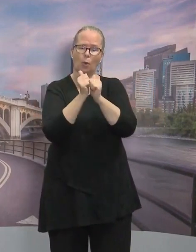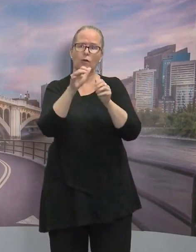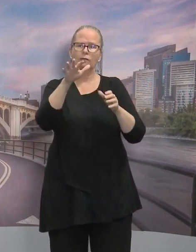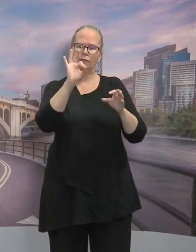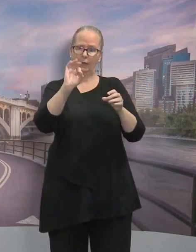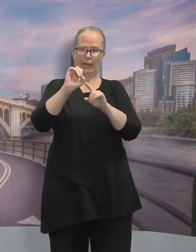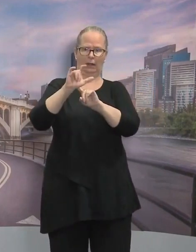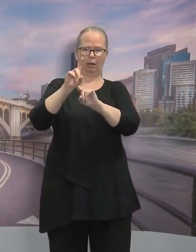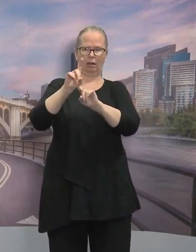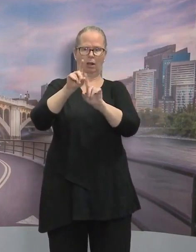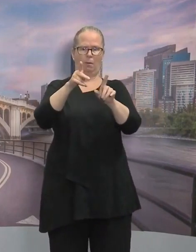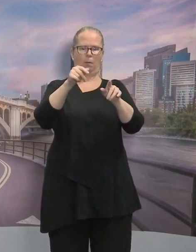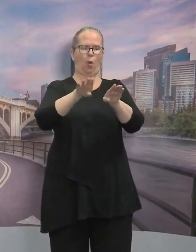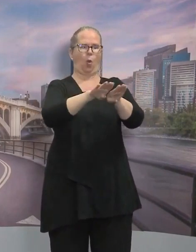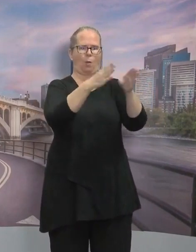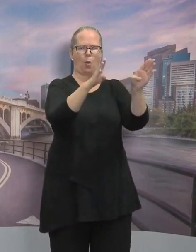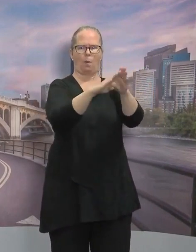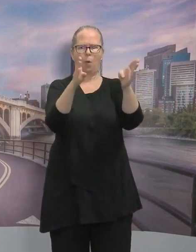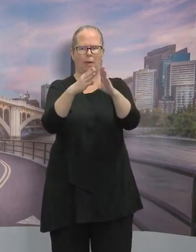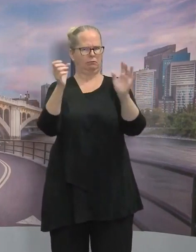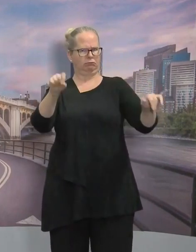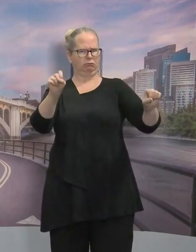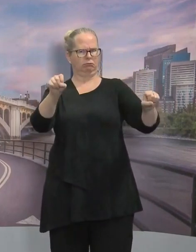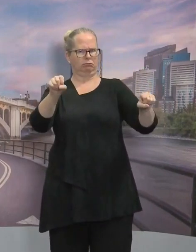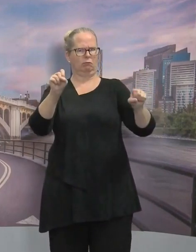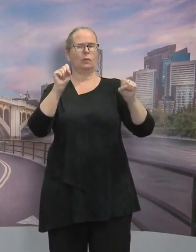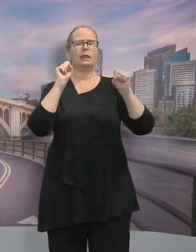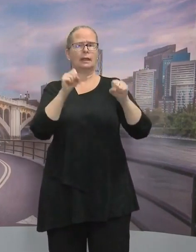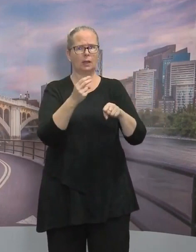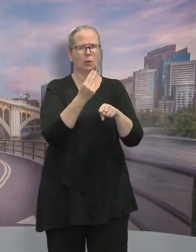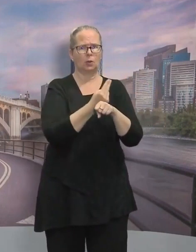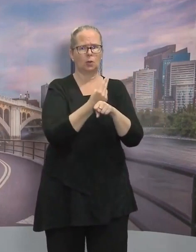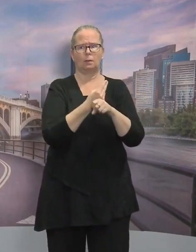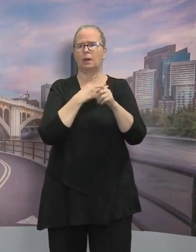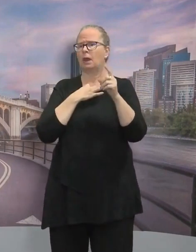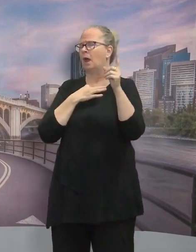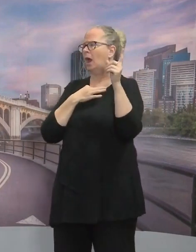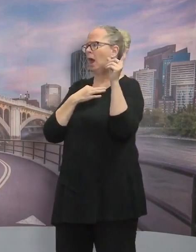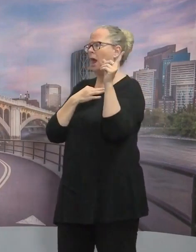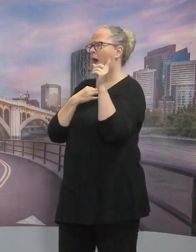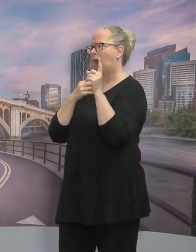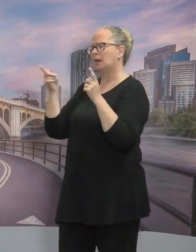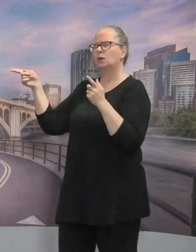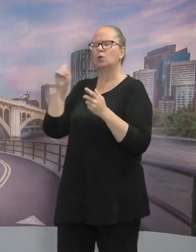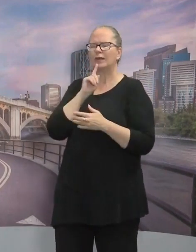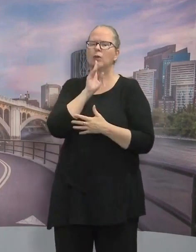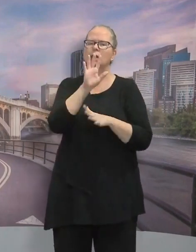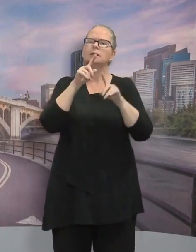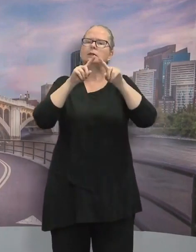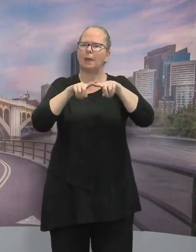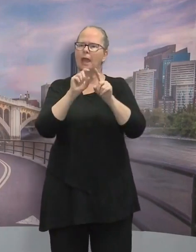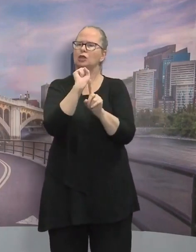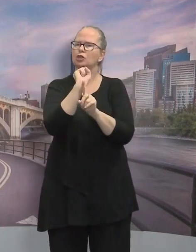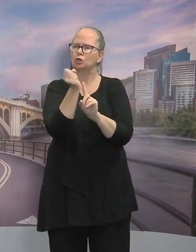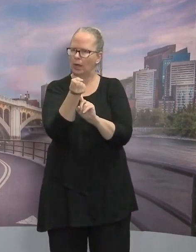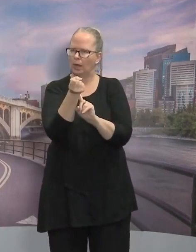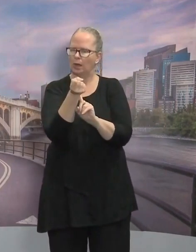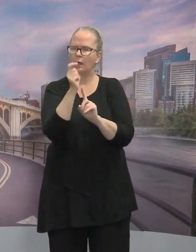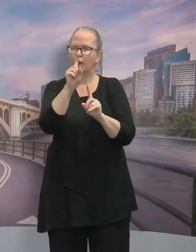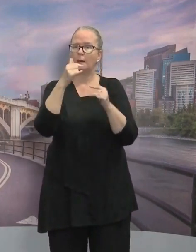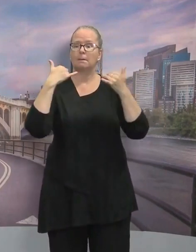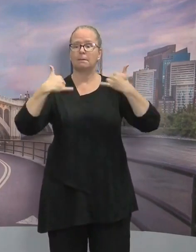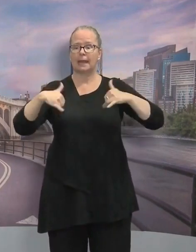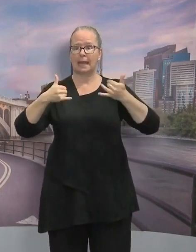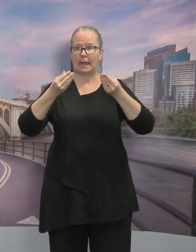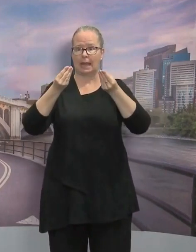permits use as we're working with the various users to develop different ideas. Now, as for playgrounds, the